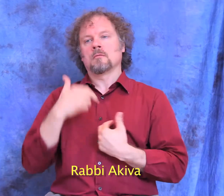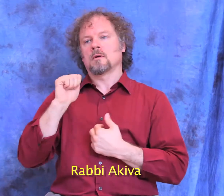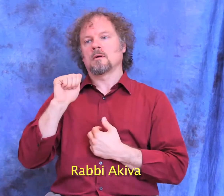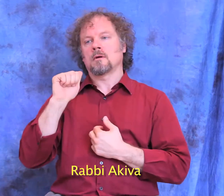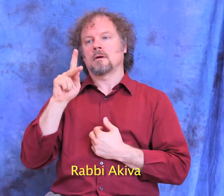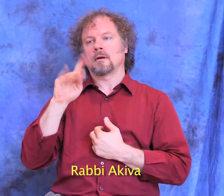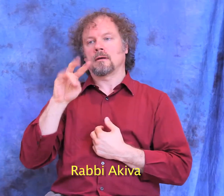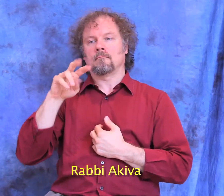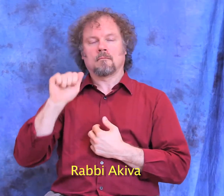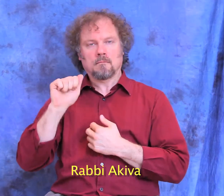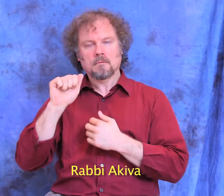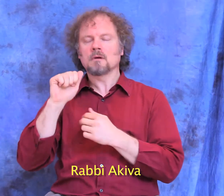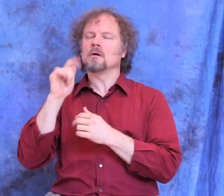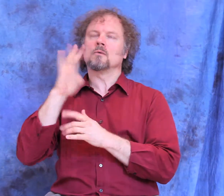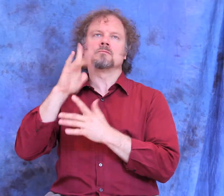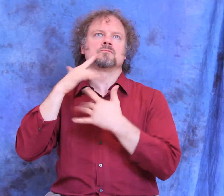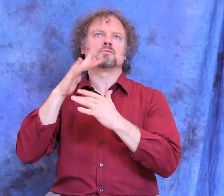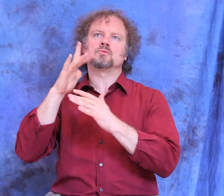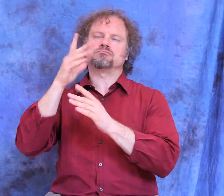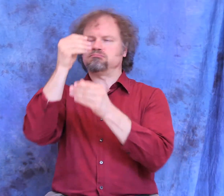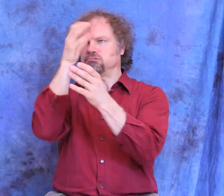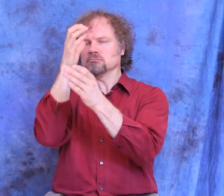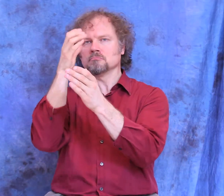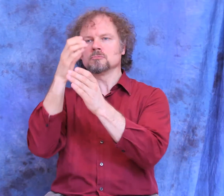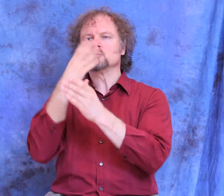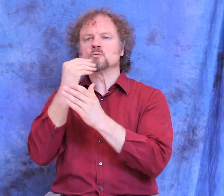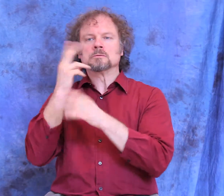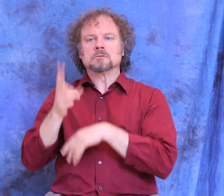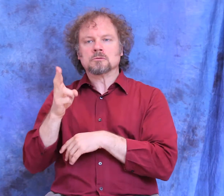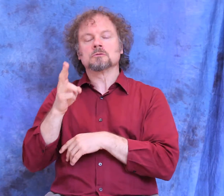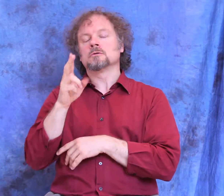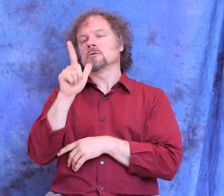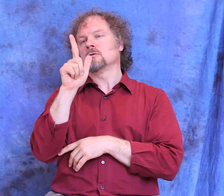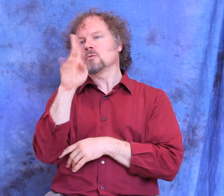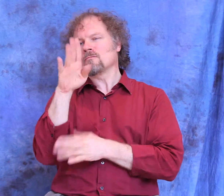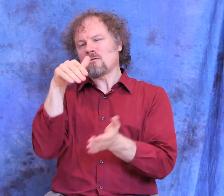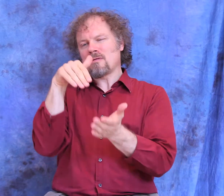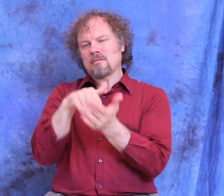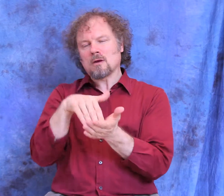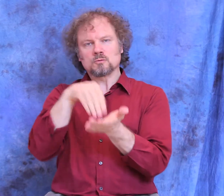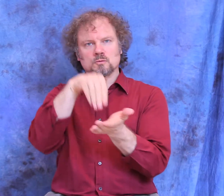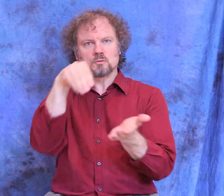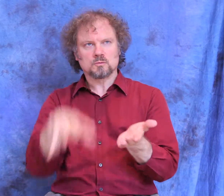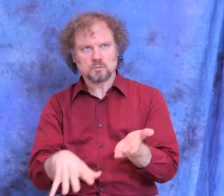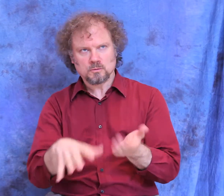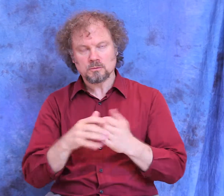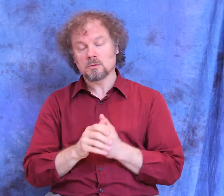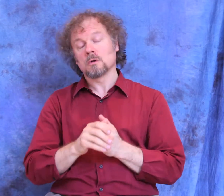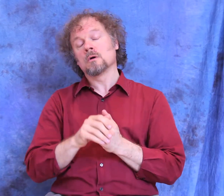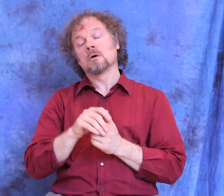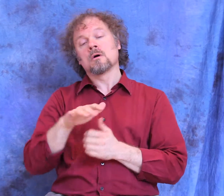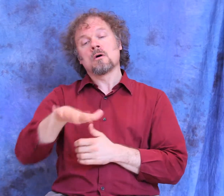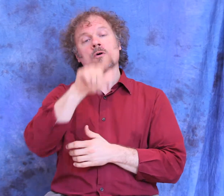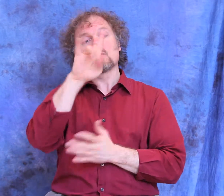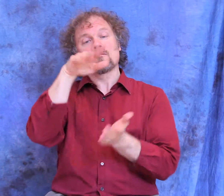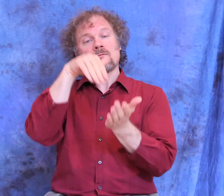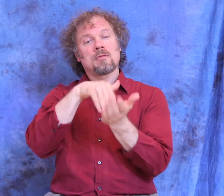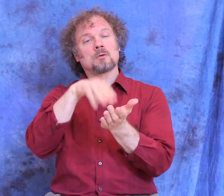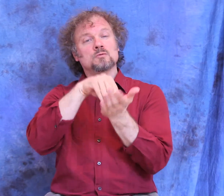greatest sages in Jewish history, had 24,000 students. All 24,000 students died